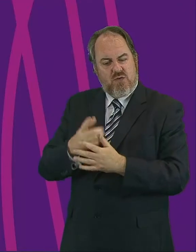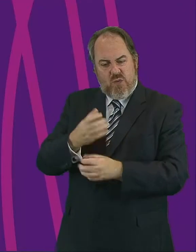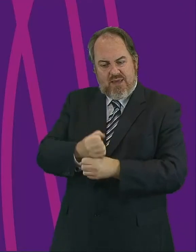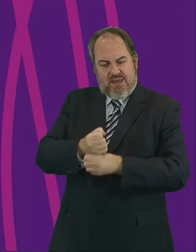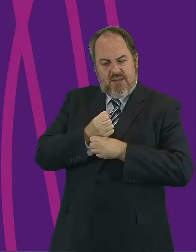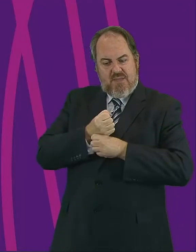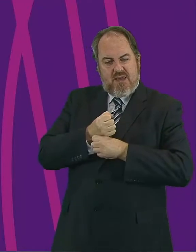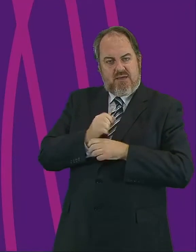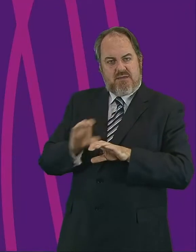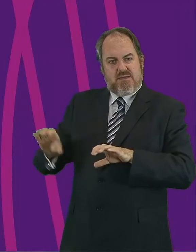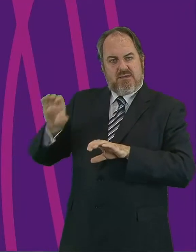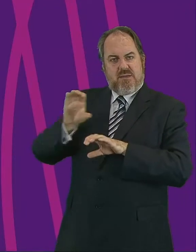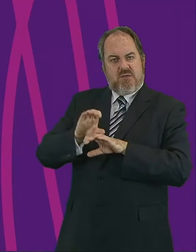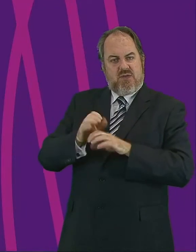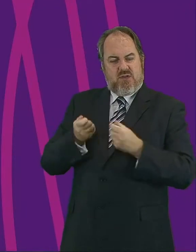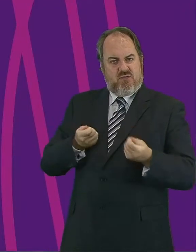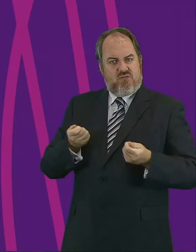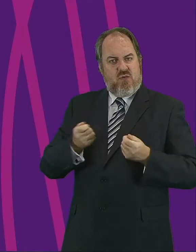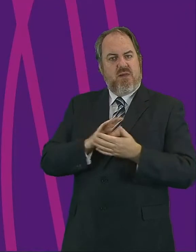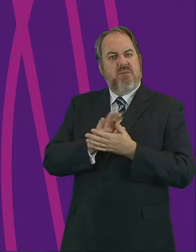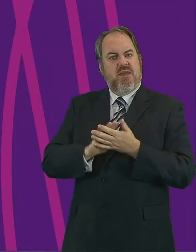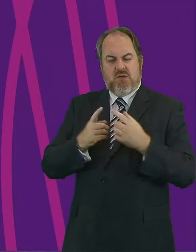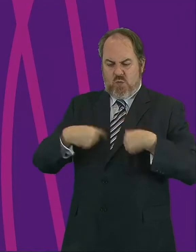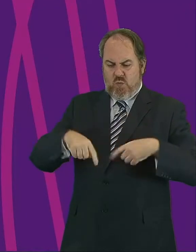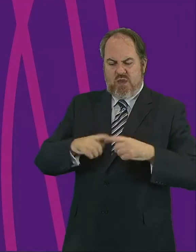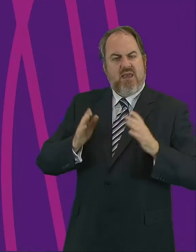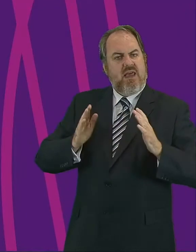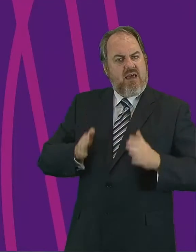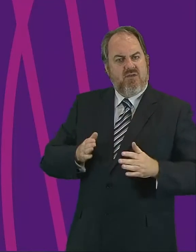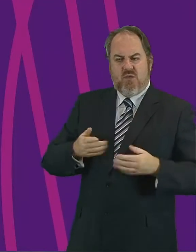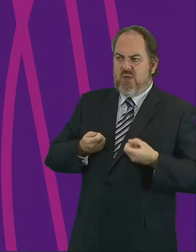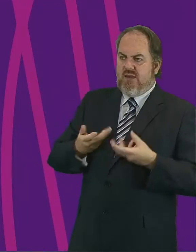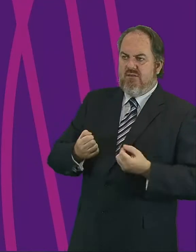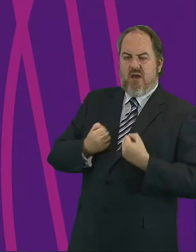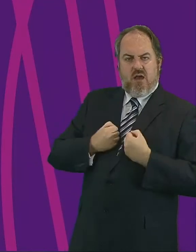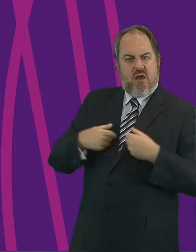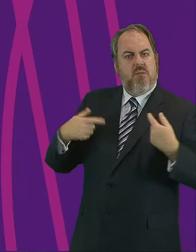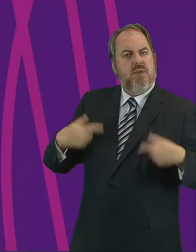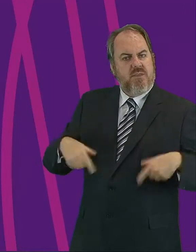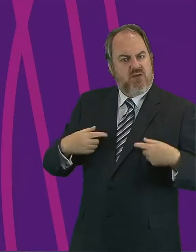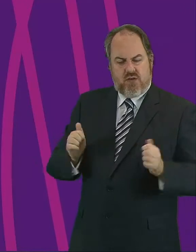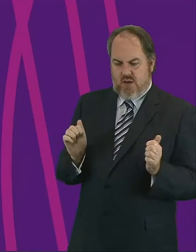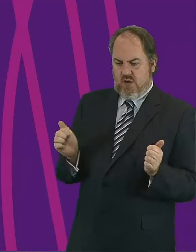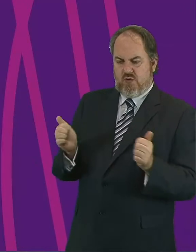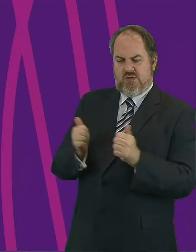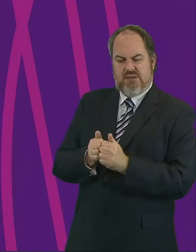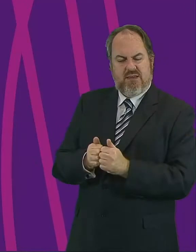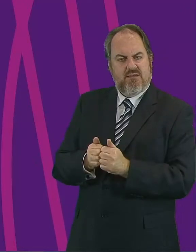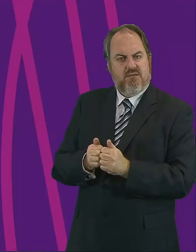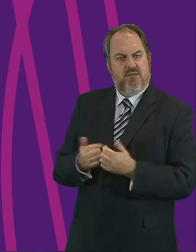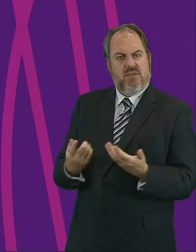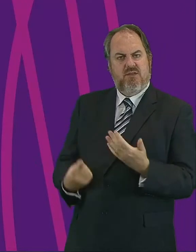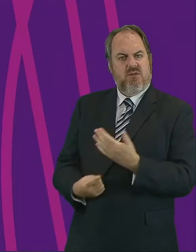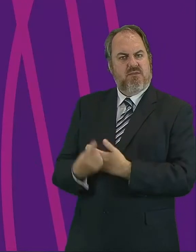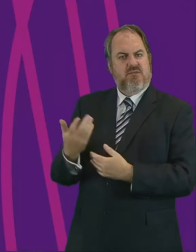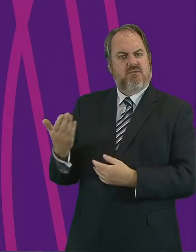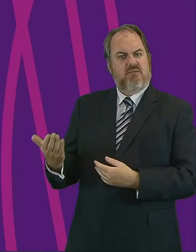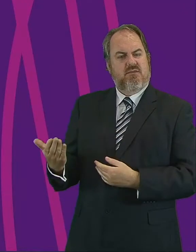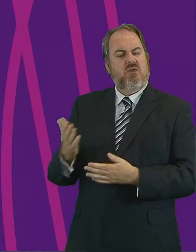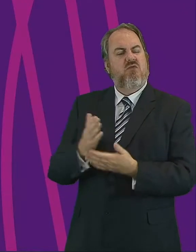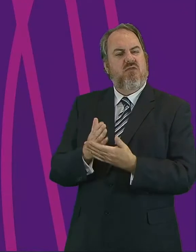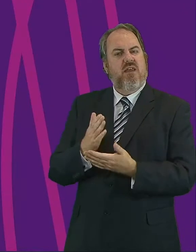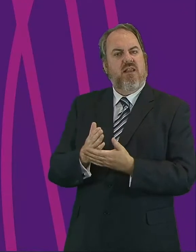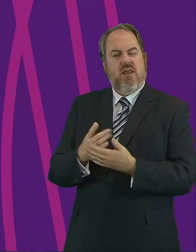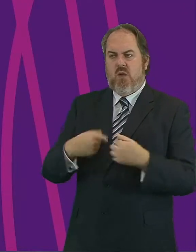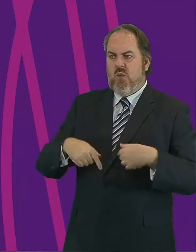control will require the consent of this Parliament under the Sewell Convention, and again the Scottish Government will be strongly advising this Parliament to